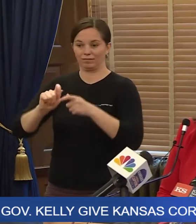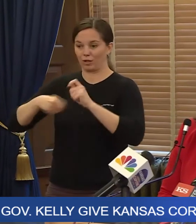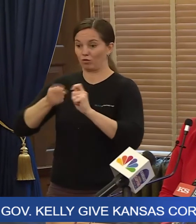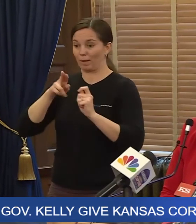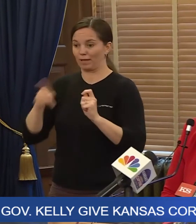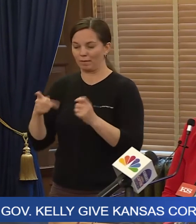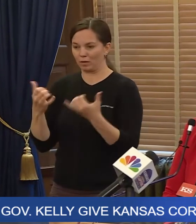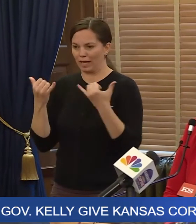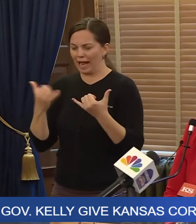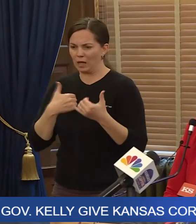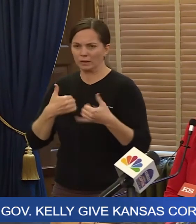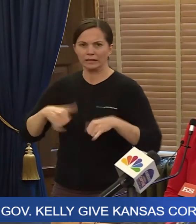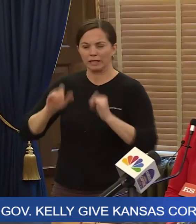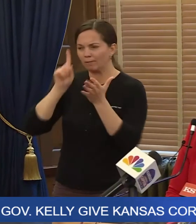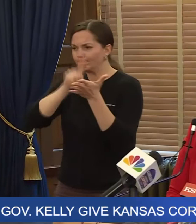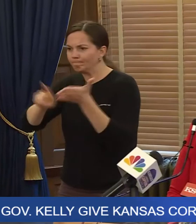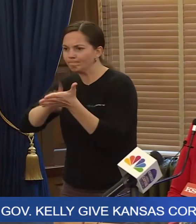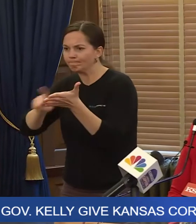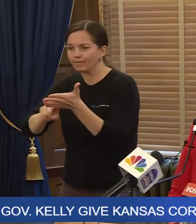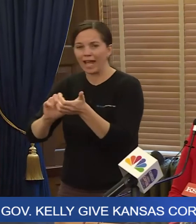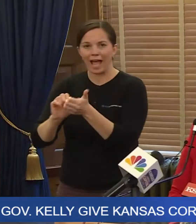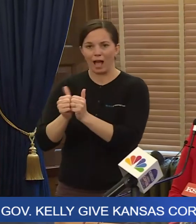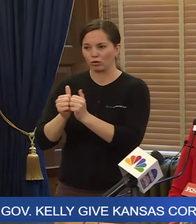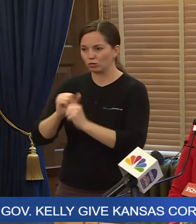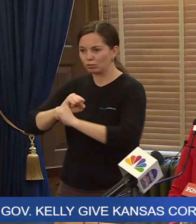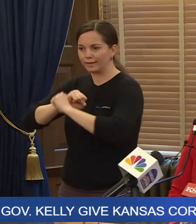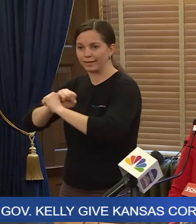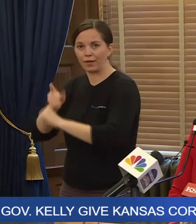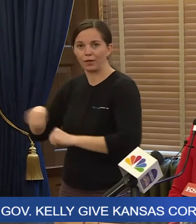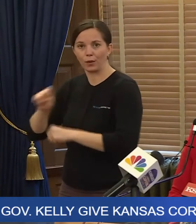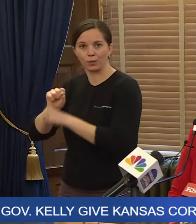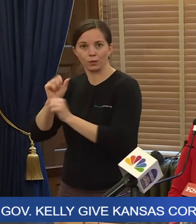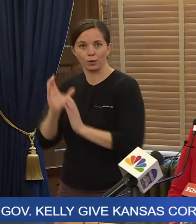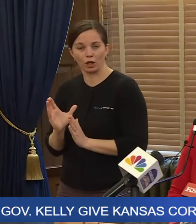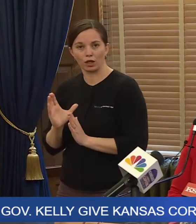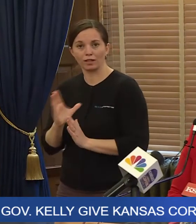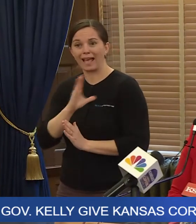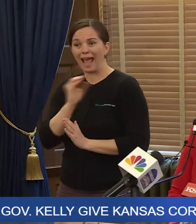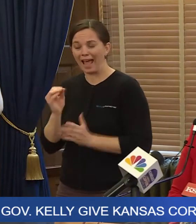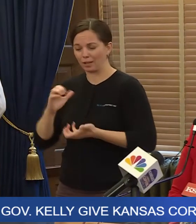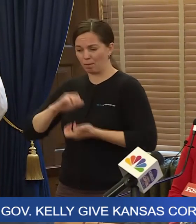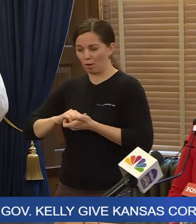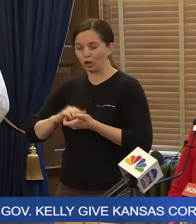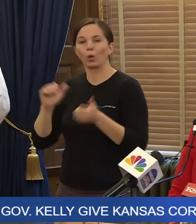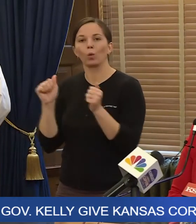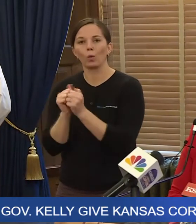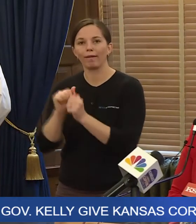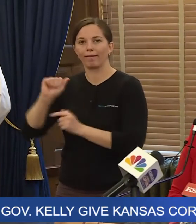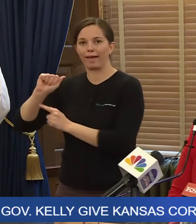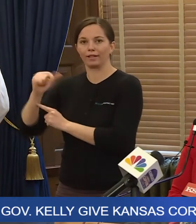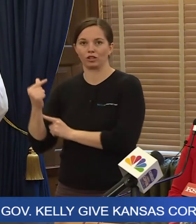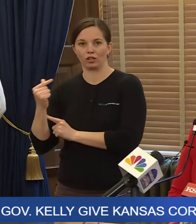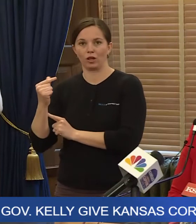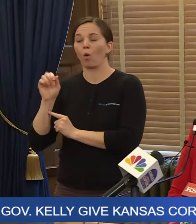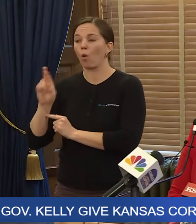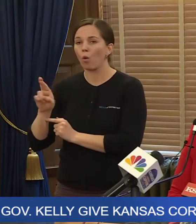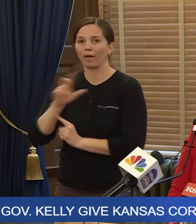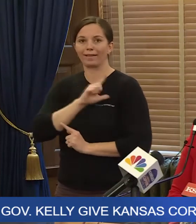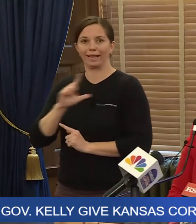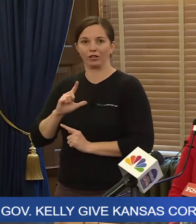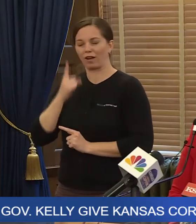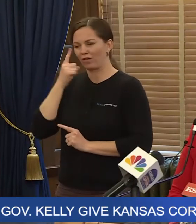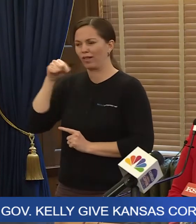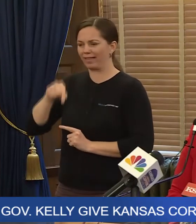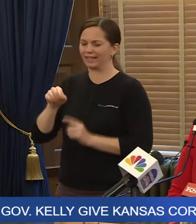we are exploring all options right now to serve our Kansas workers and to hope to partner with the Attorney General or the legislature on this